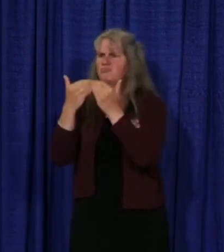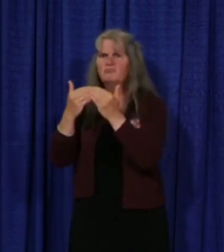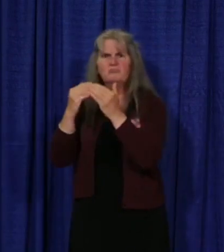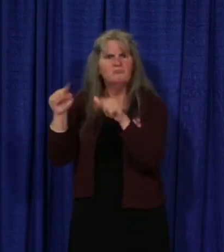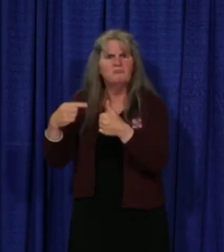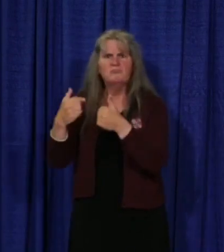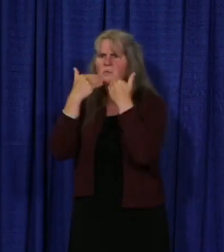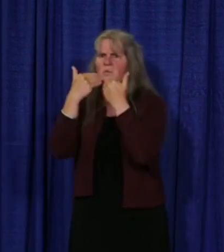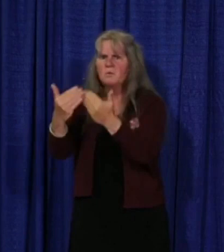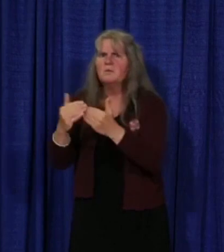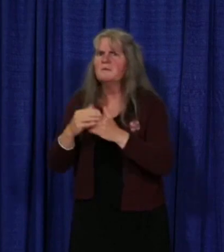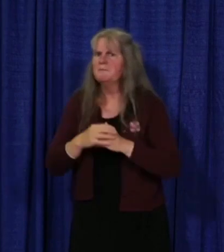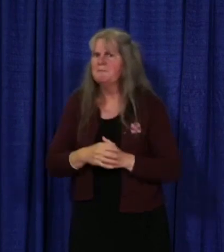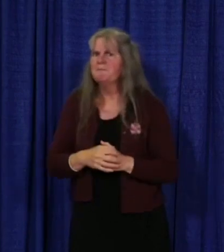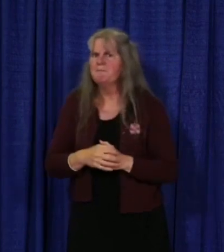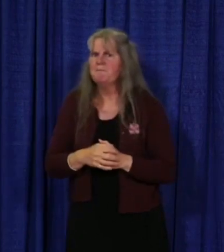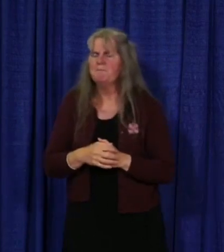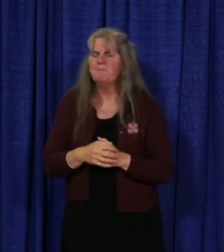guidance.